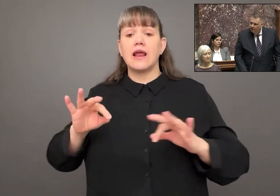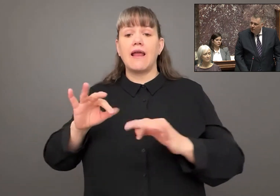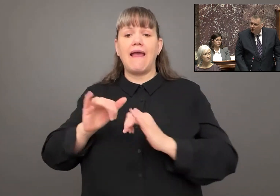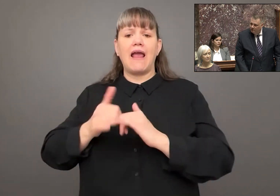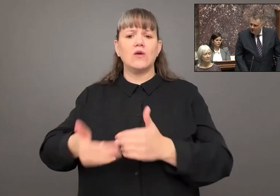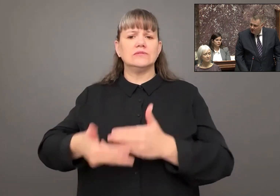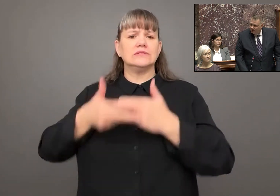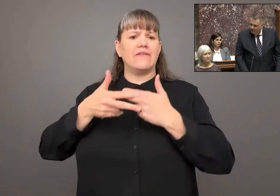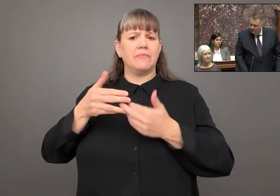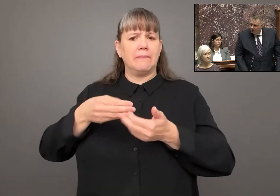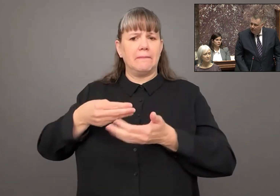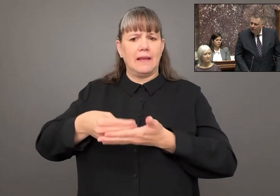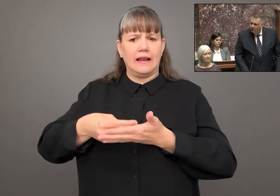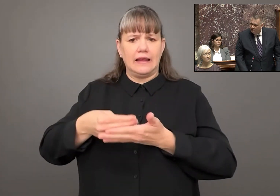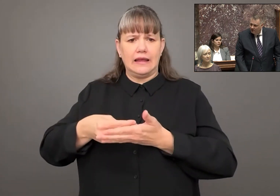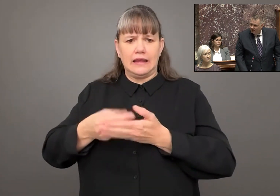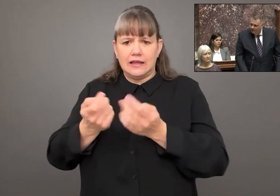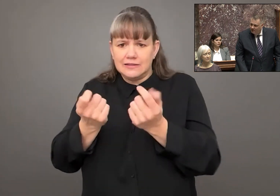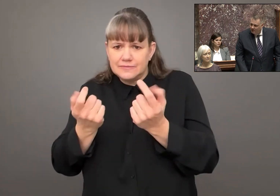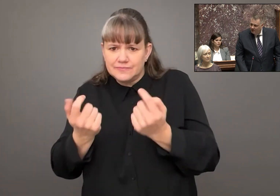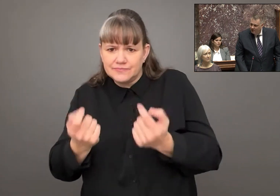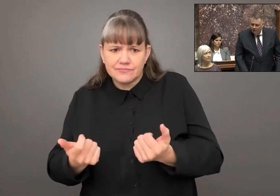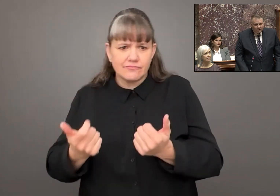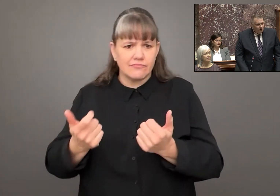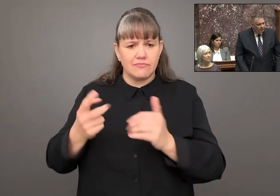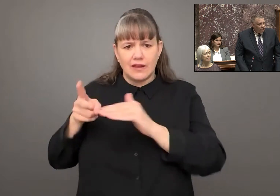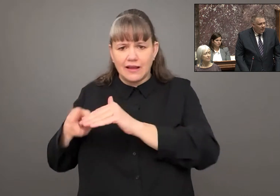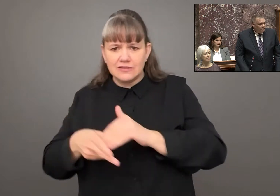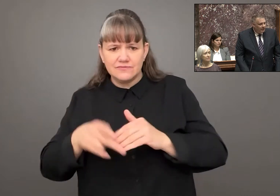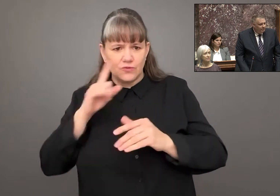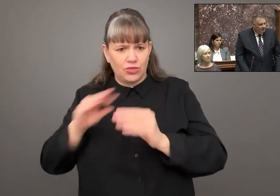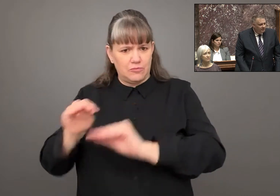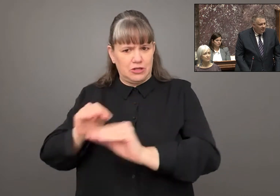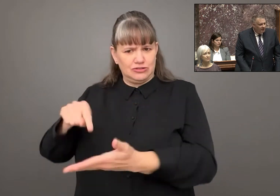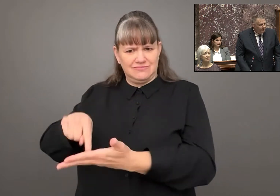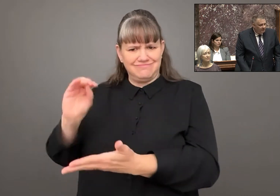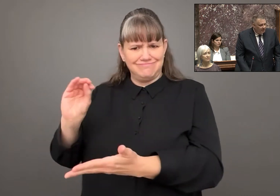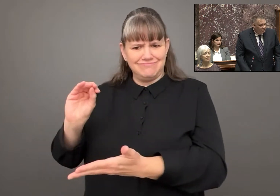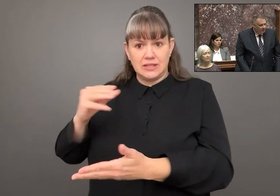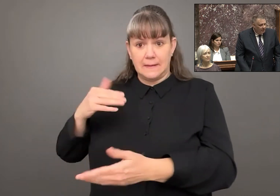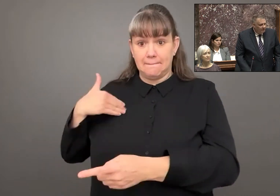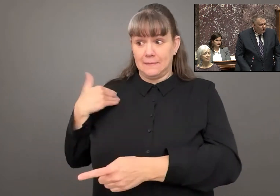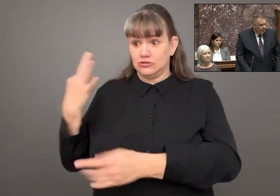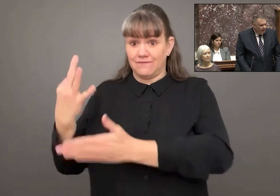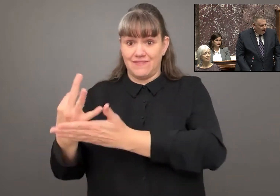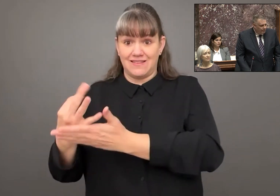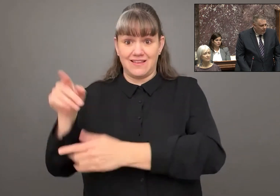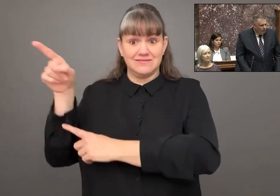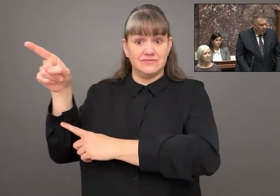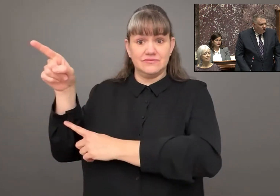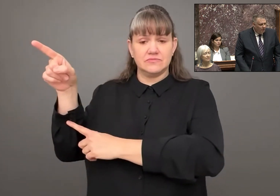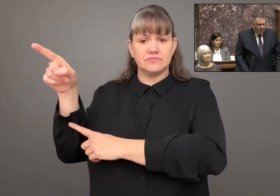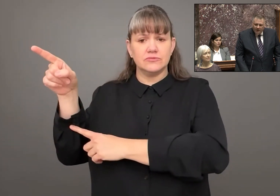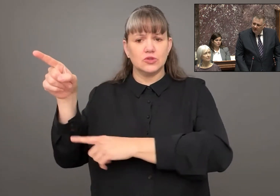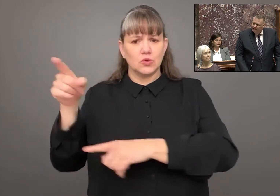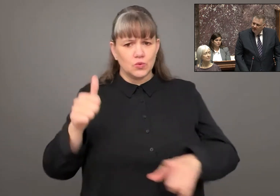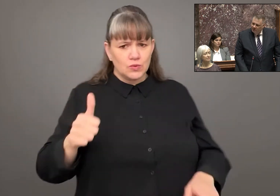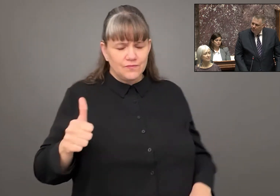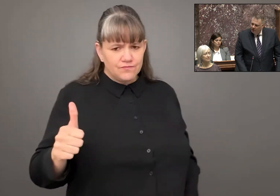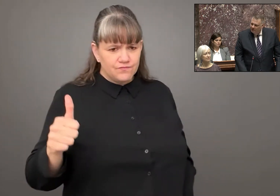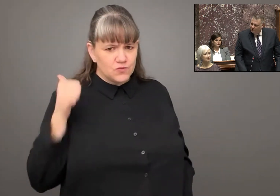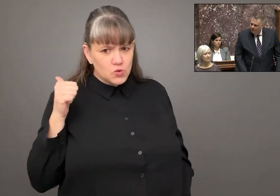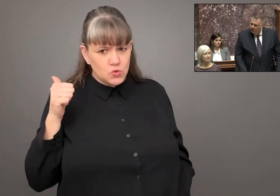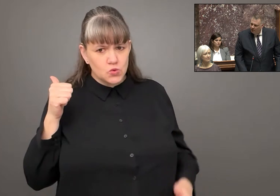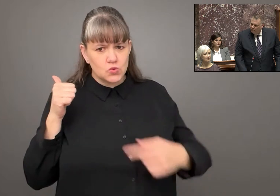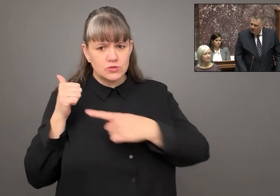Finance refuses to acknowledge whether that means the deficit has going up or not. It's actually